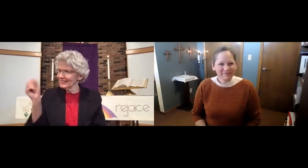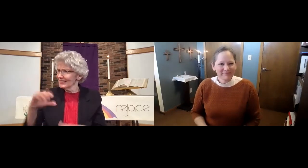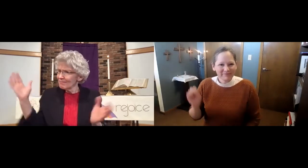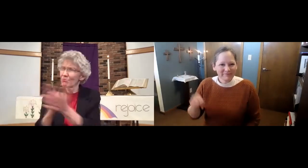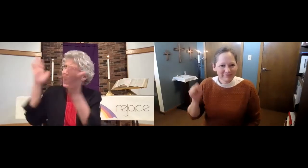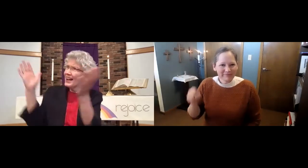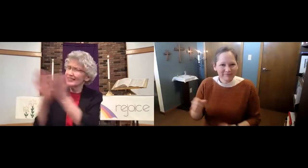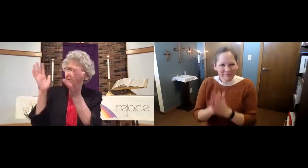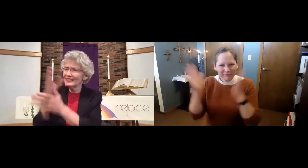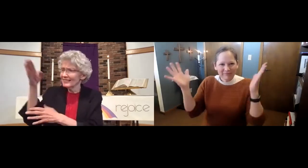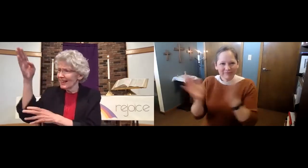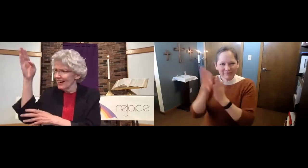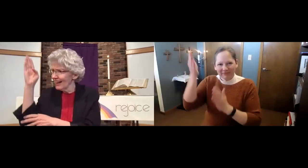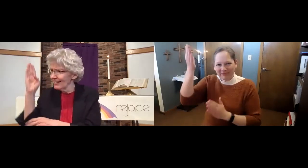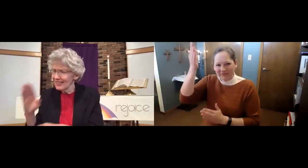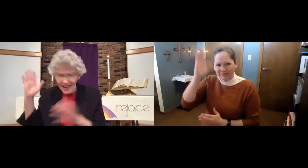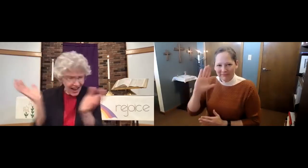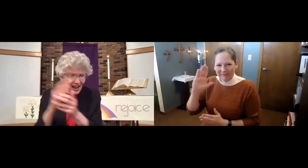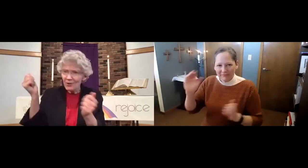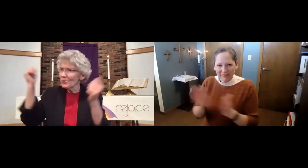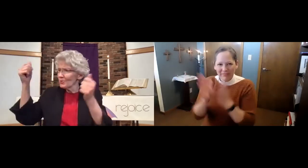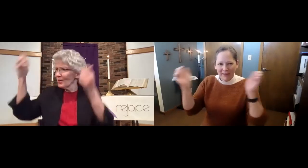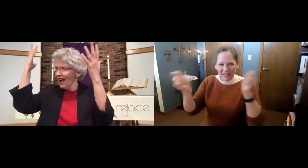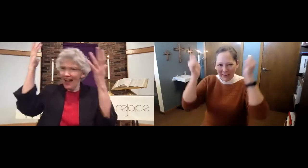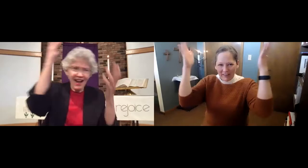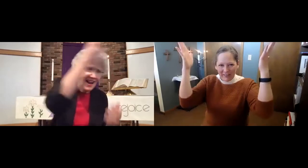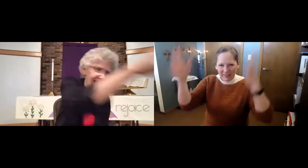Congregation, let our praises ring. Hallelujah.